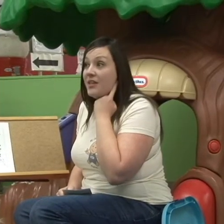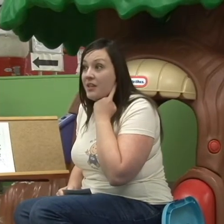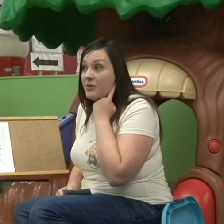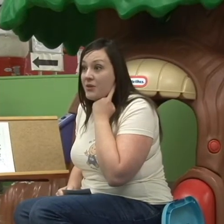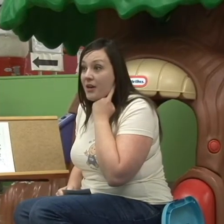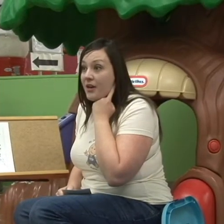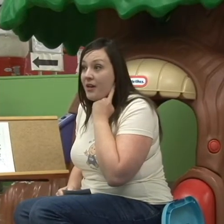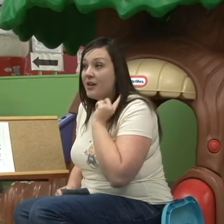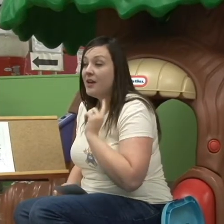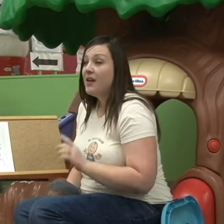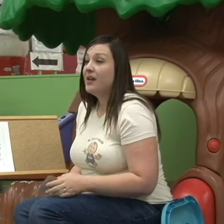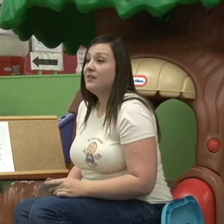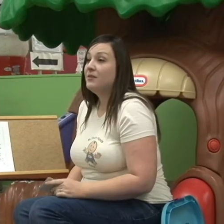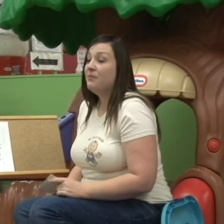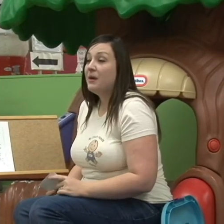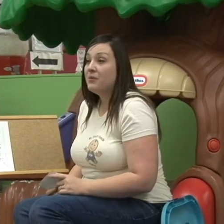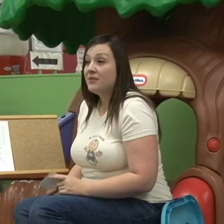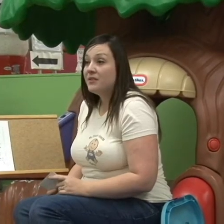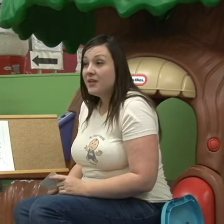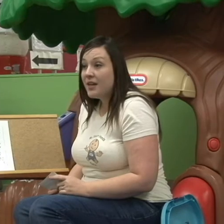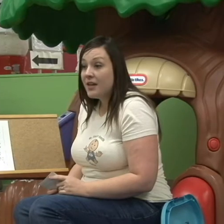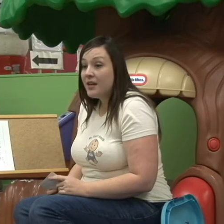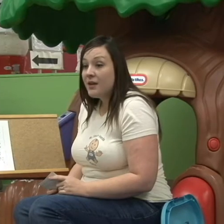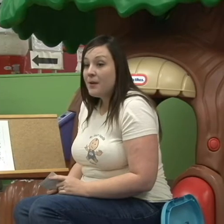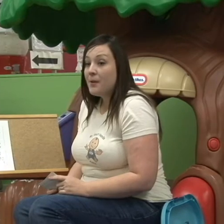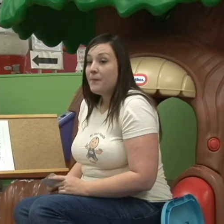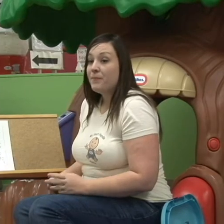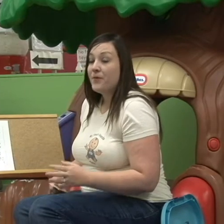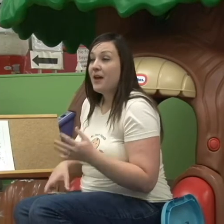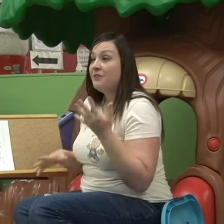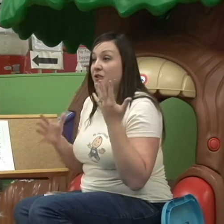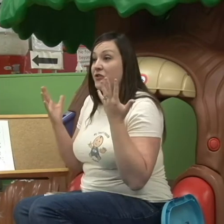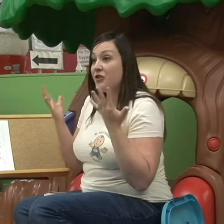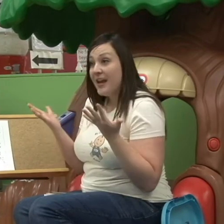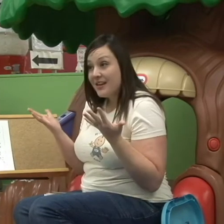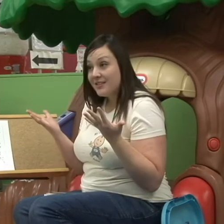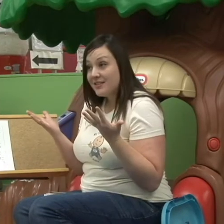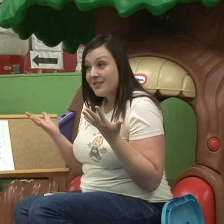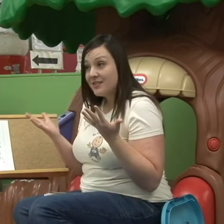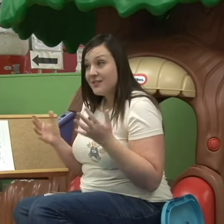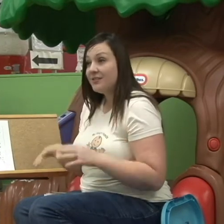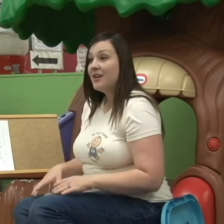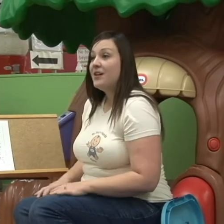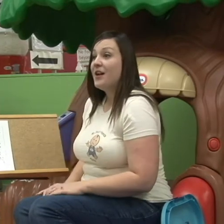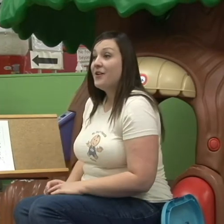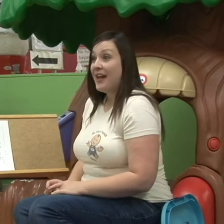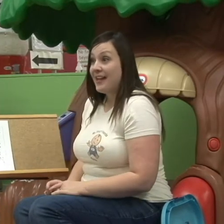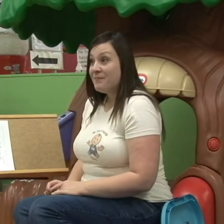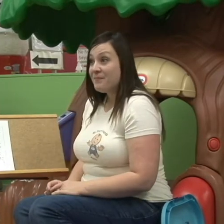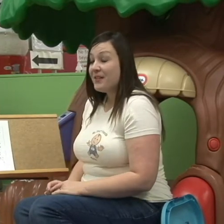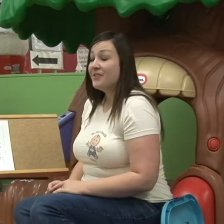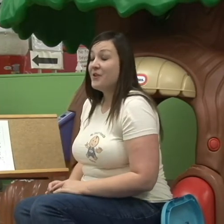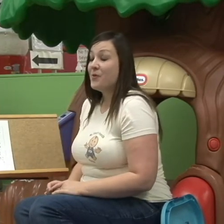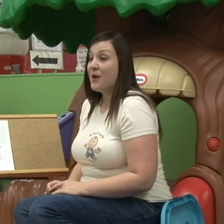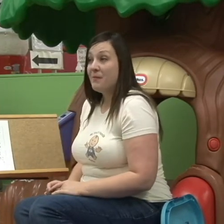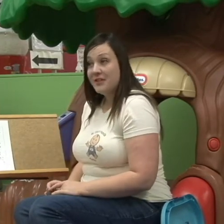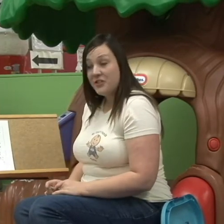see you talking. And to be able to see, you have to use your hands. Okay? So I'm going to teach you